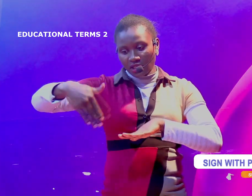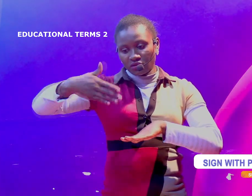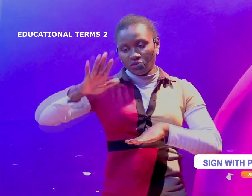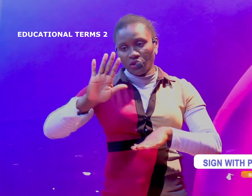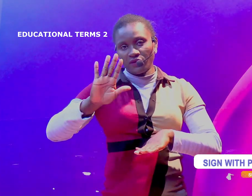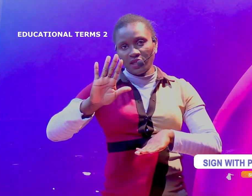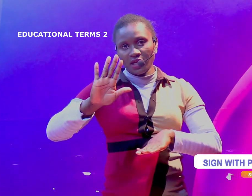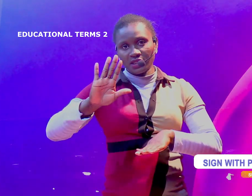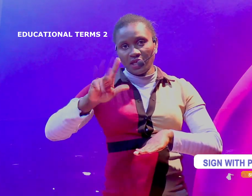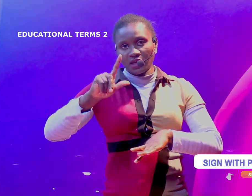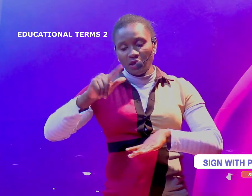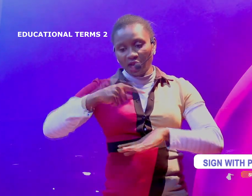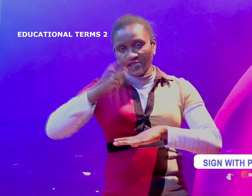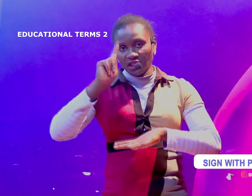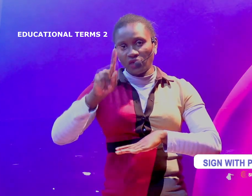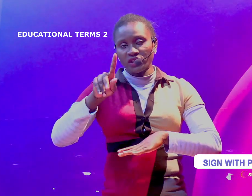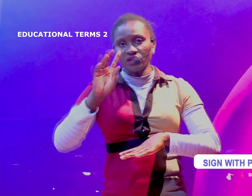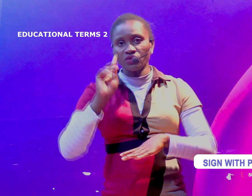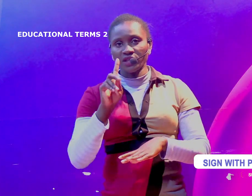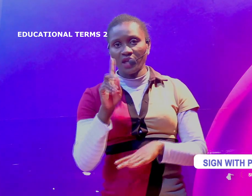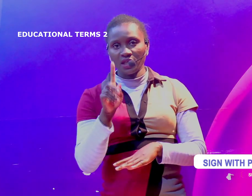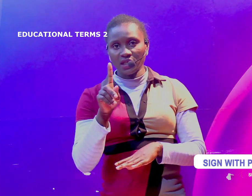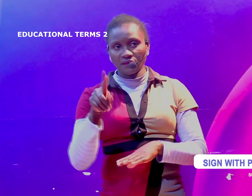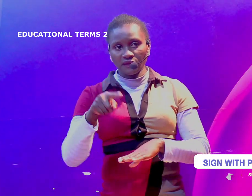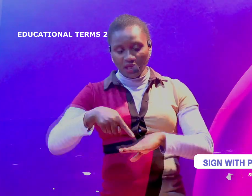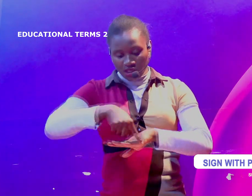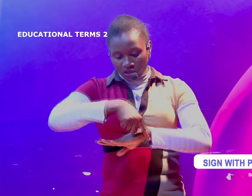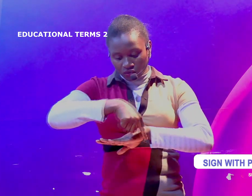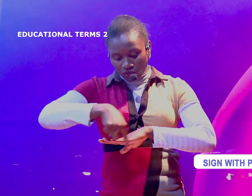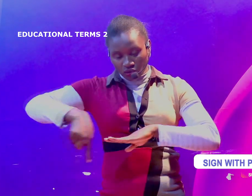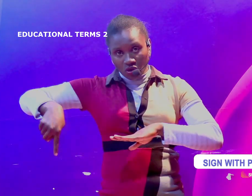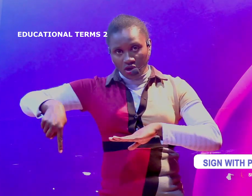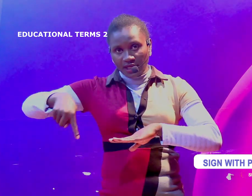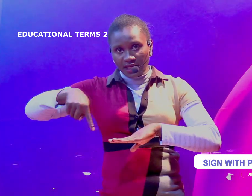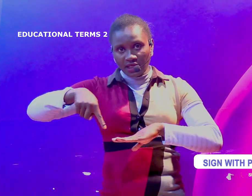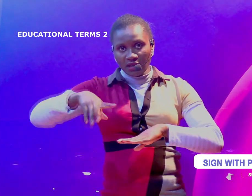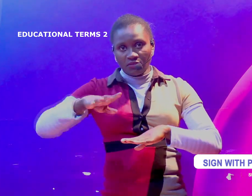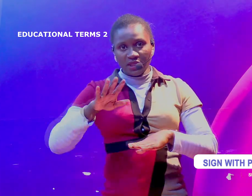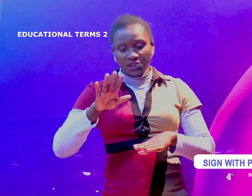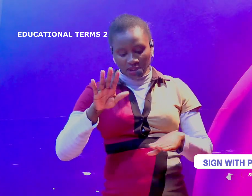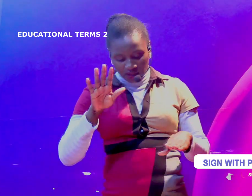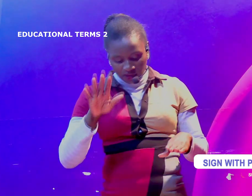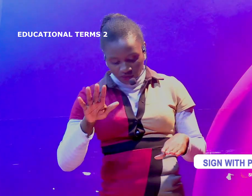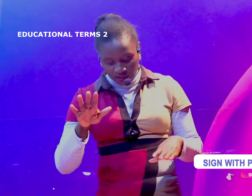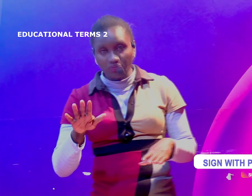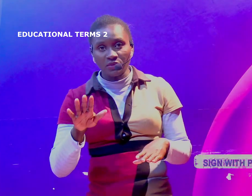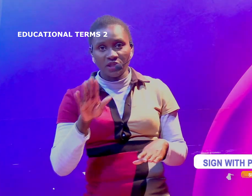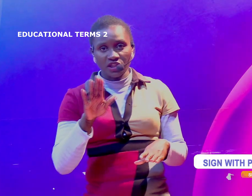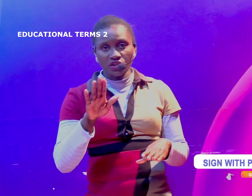both fingers. Remember, underline or just using an index finger to draw a line. But this one, in partitioning,